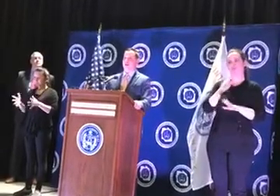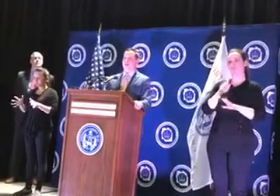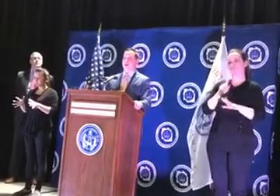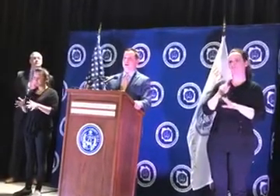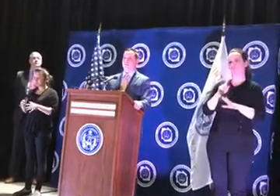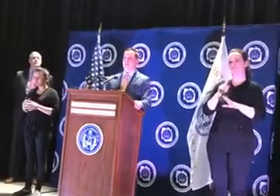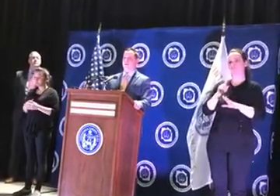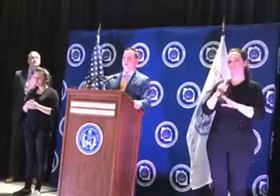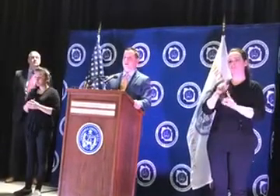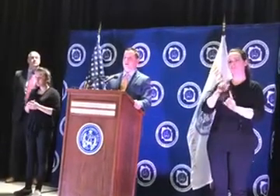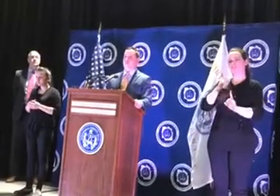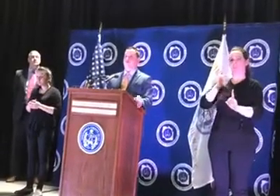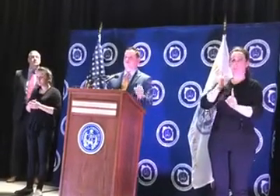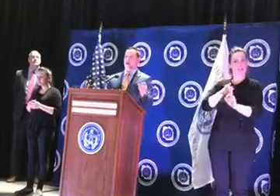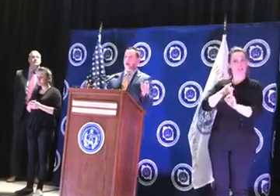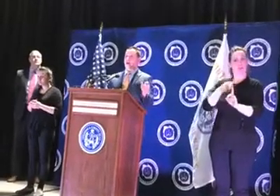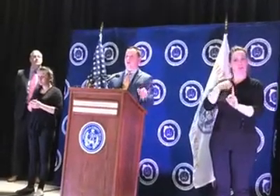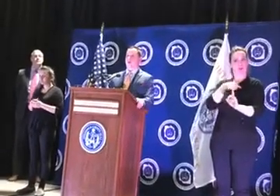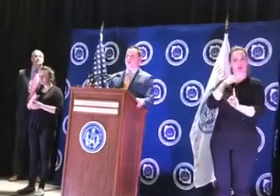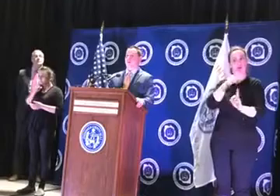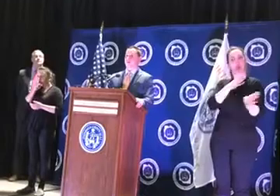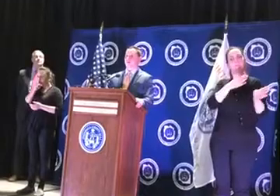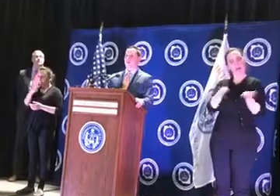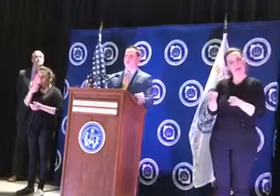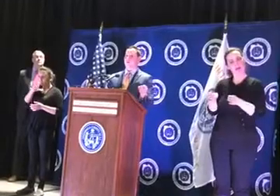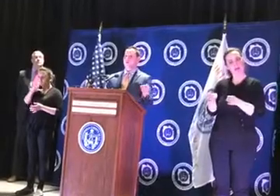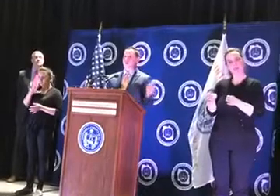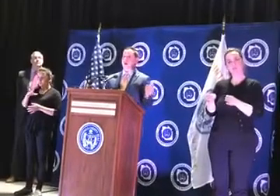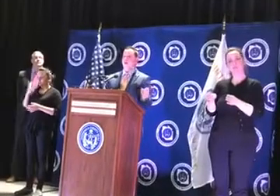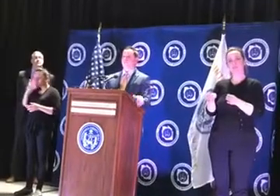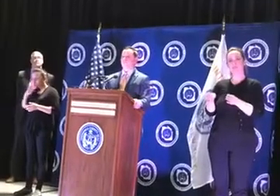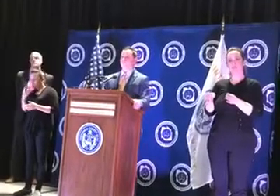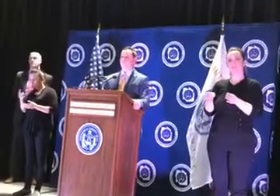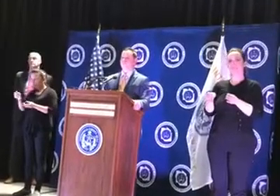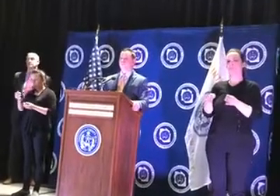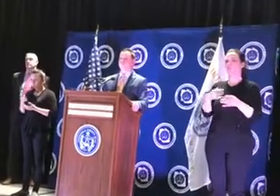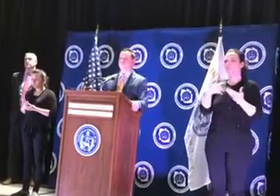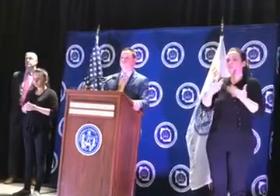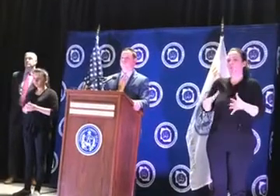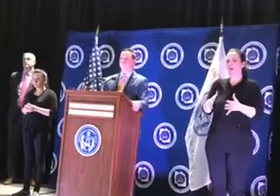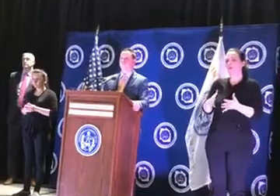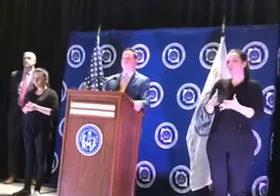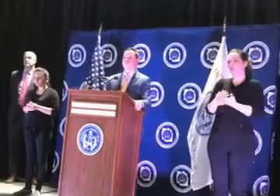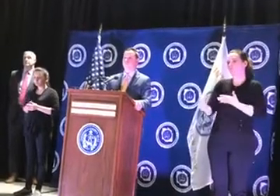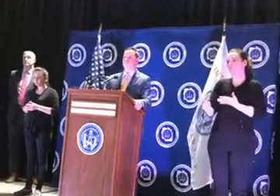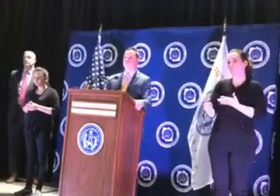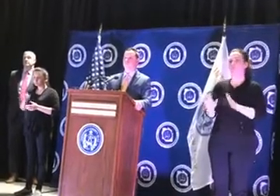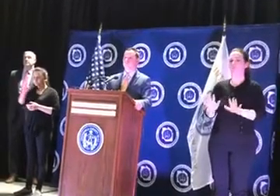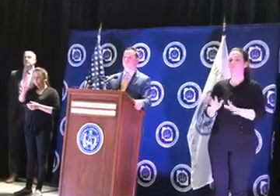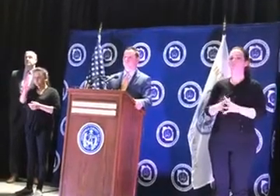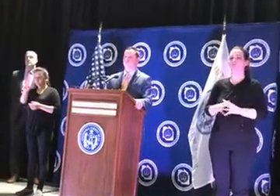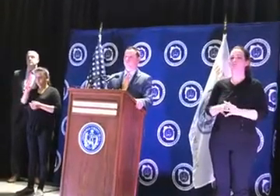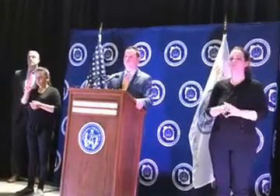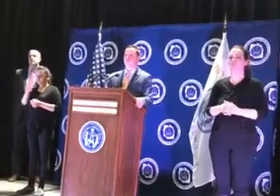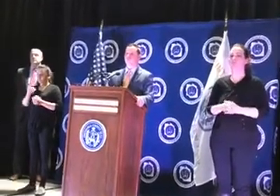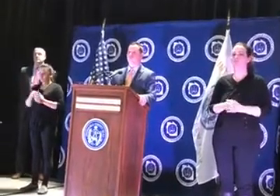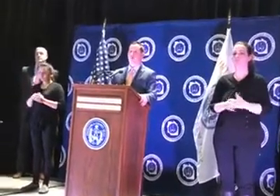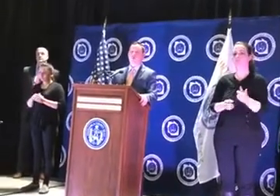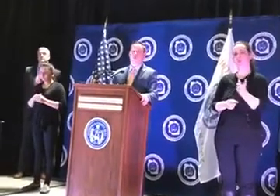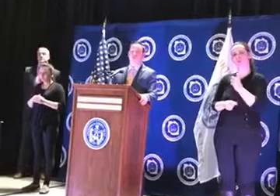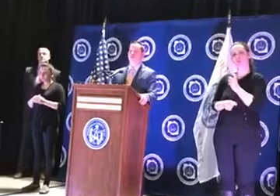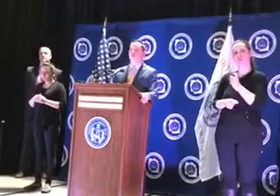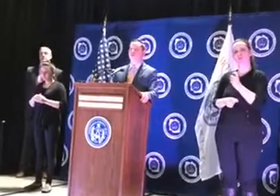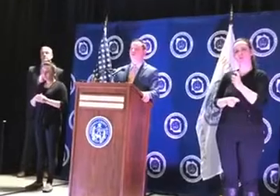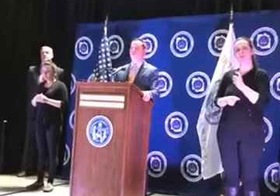chain efforts right now because we don't want those to dry up. Why the town-by-town breakdown?